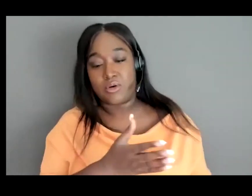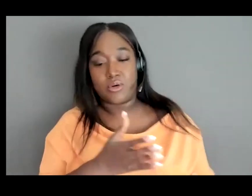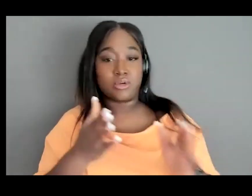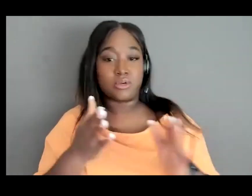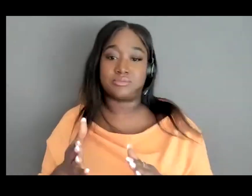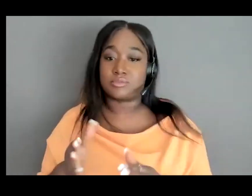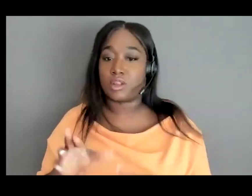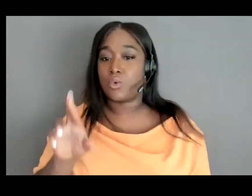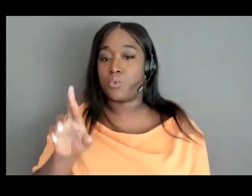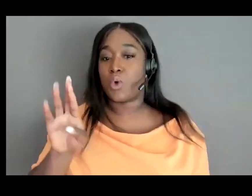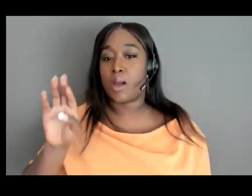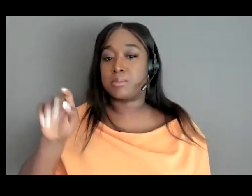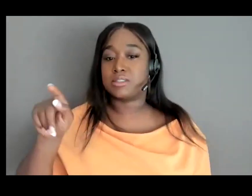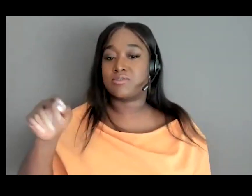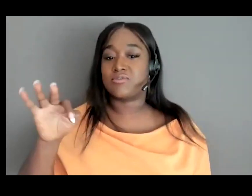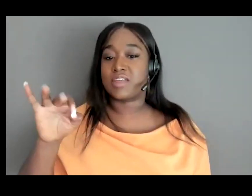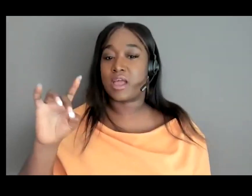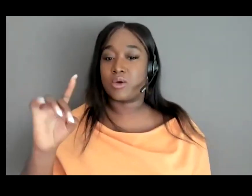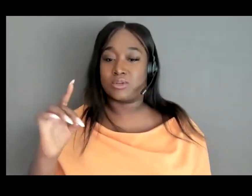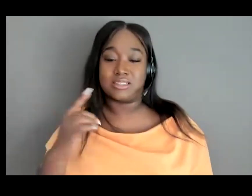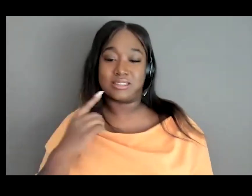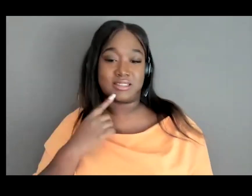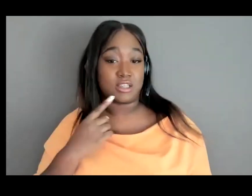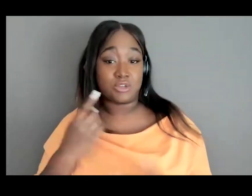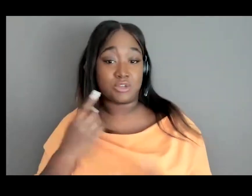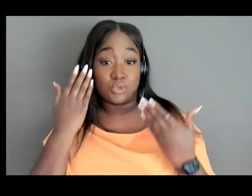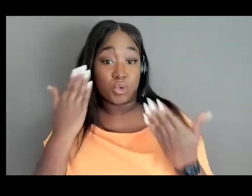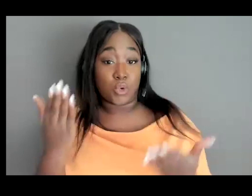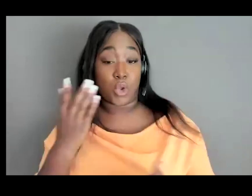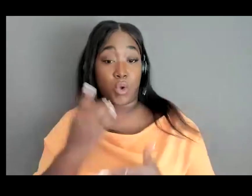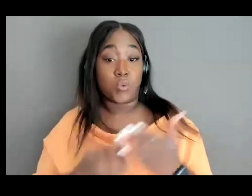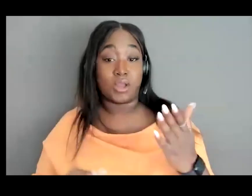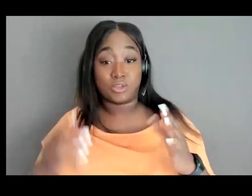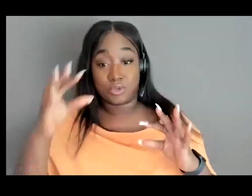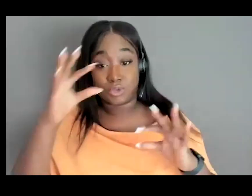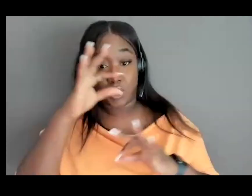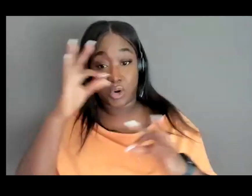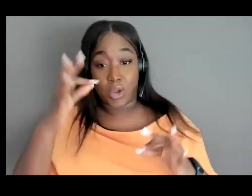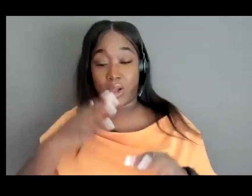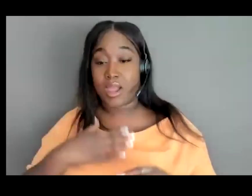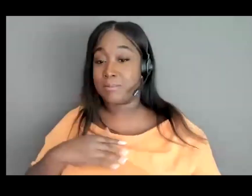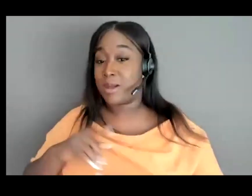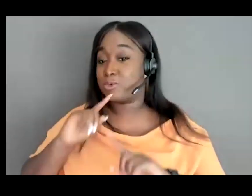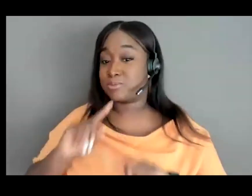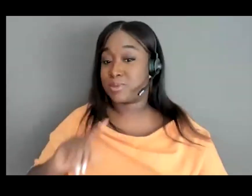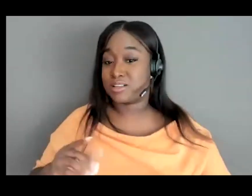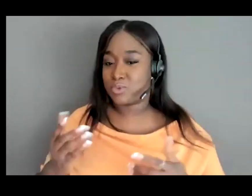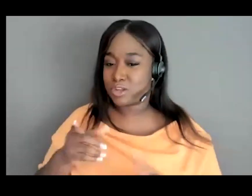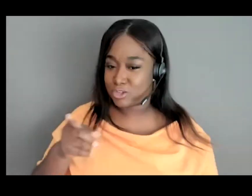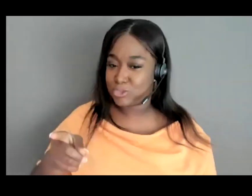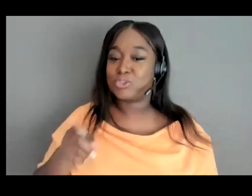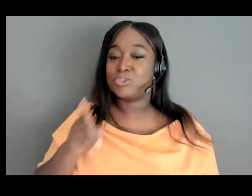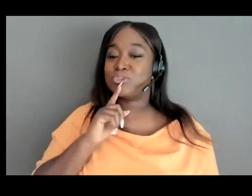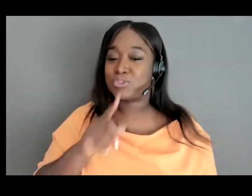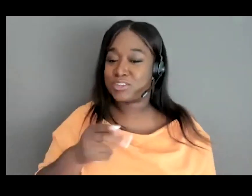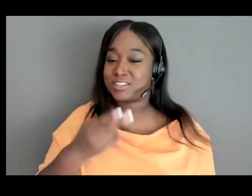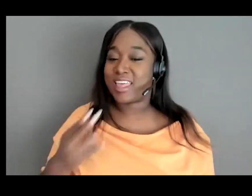You don't, as Rumsfeld said, you don't know what you don't know. And my response is, you sure as hell can find